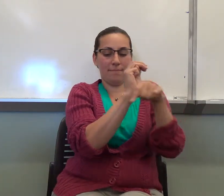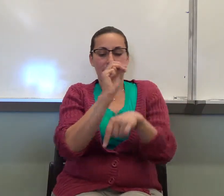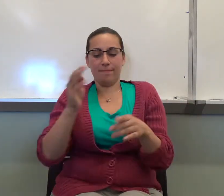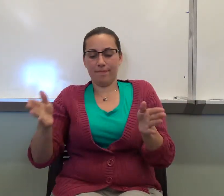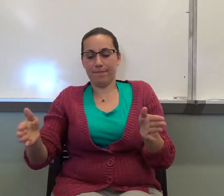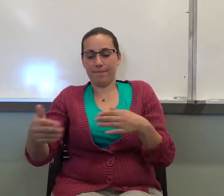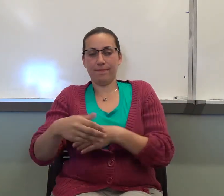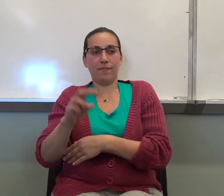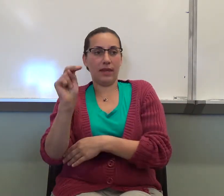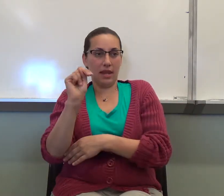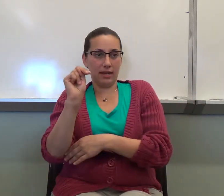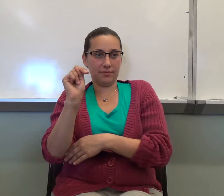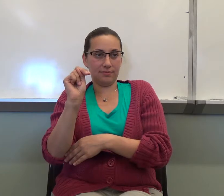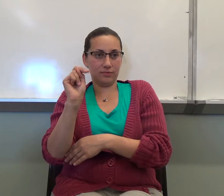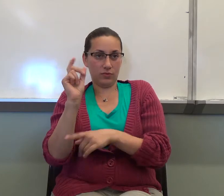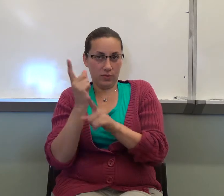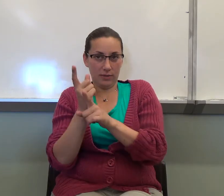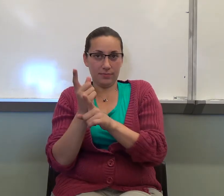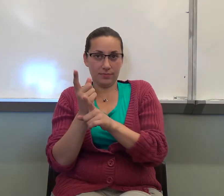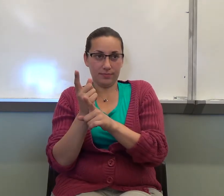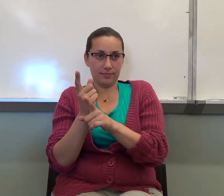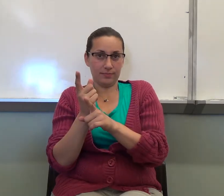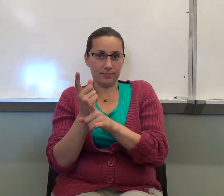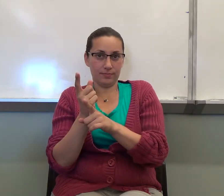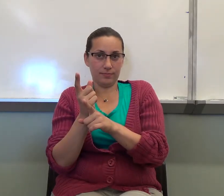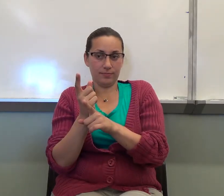And we've got a minus 1/5 over there.